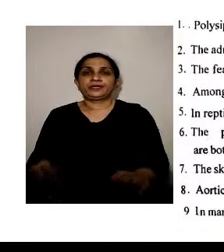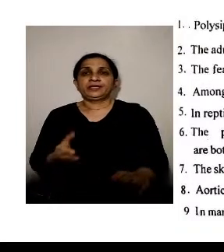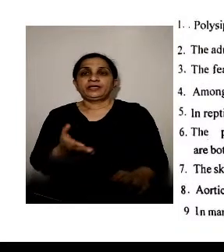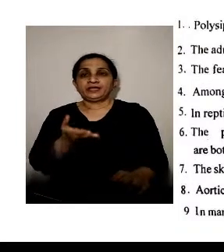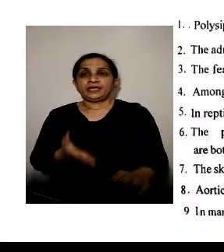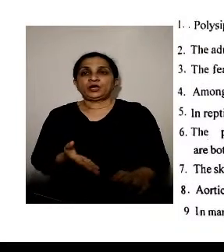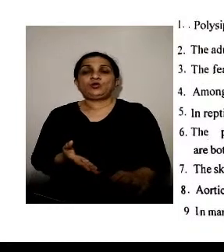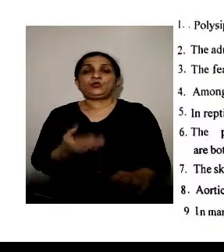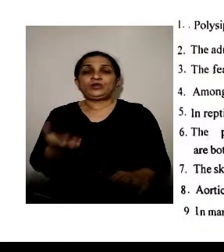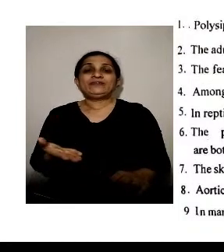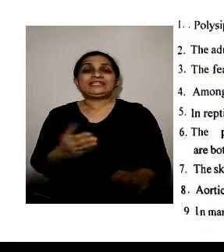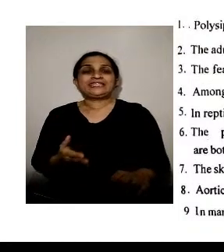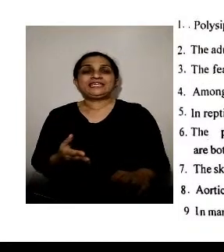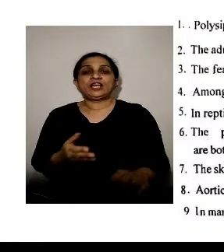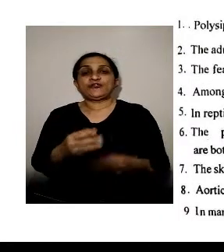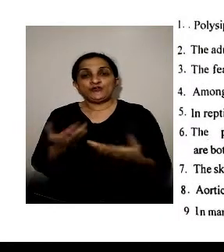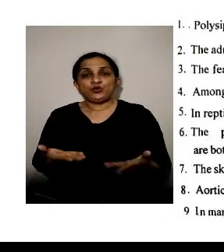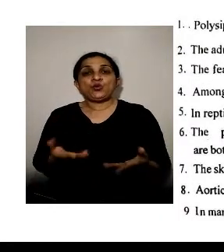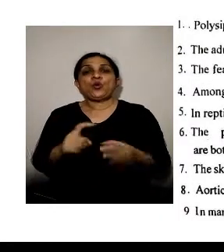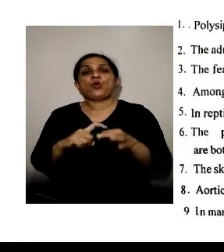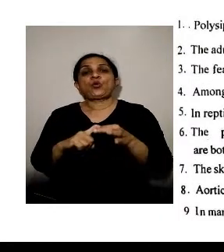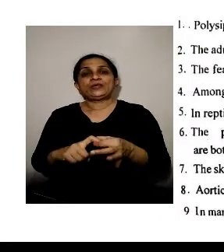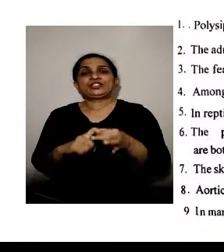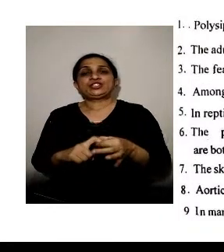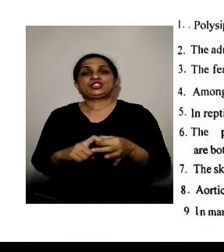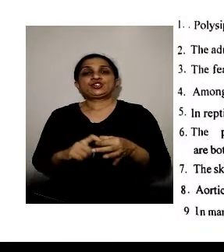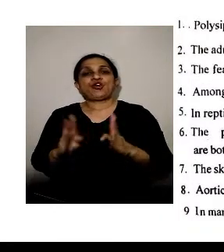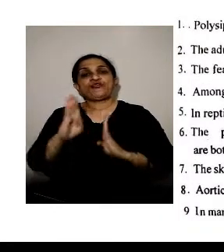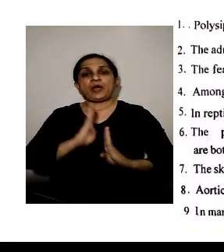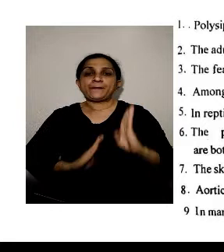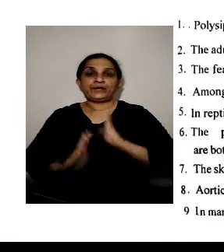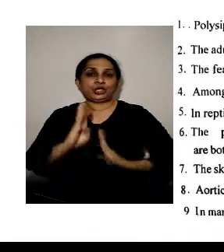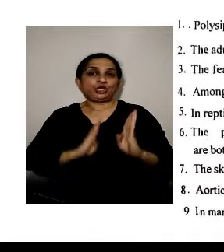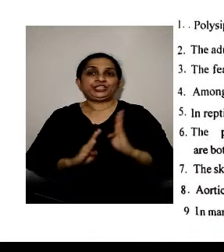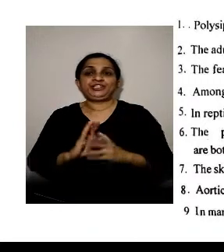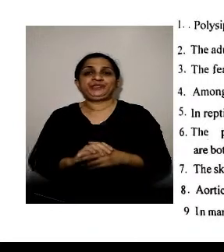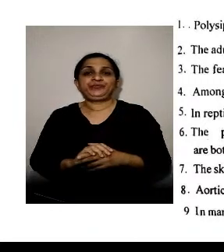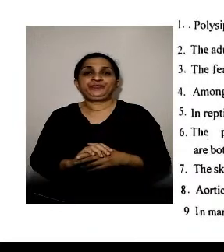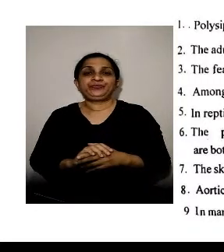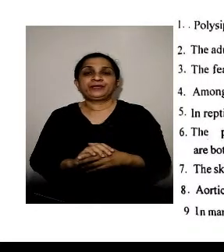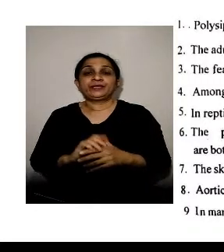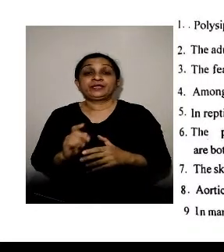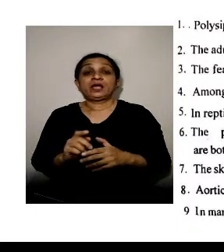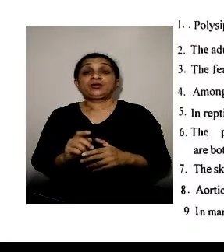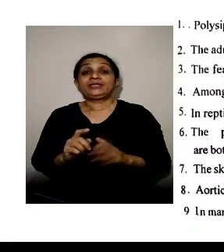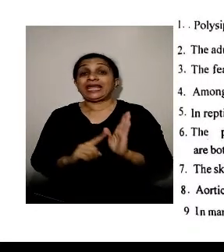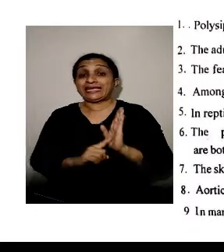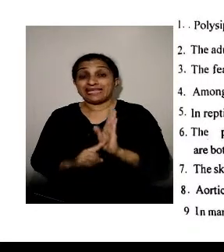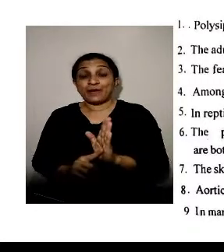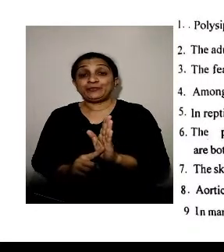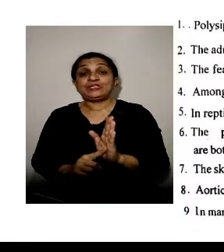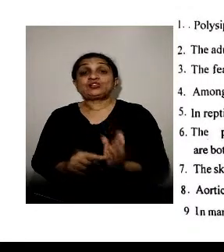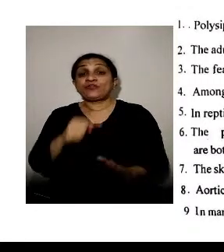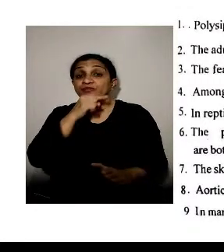Now we will see a few questions of biology. Now the